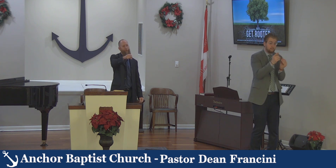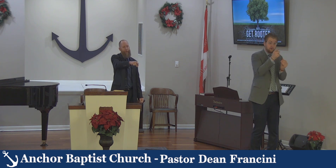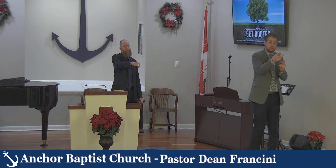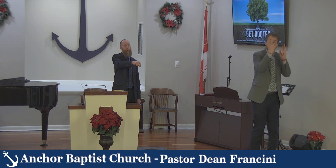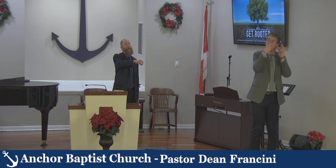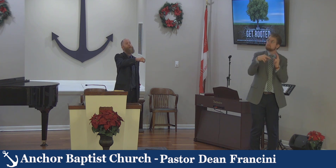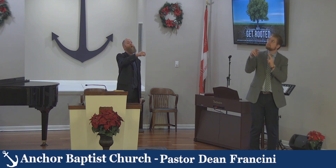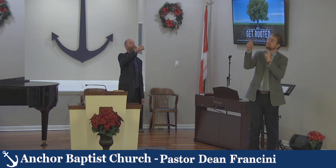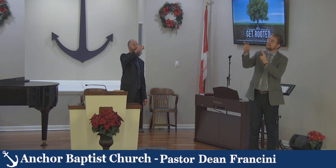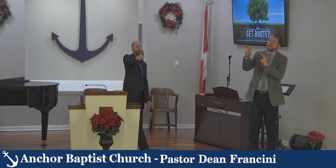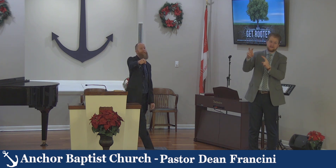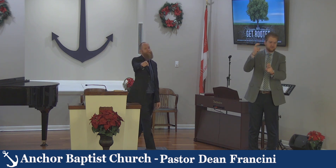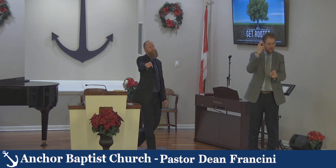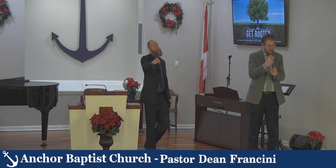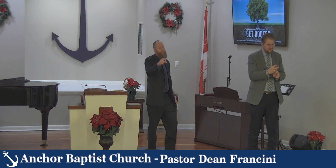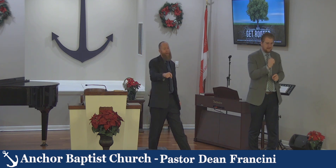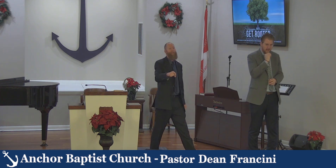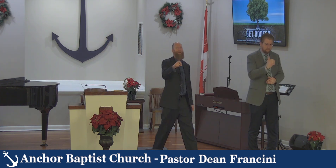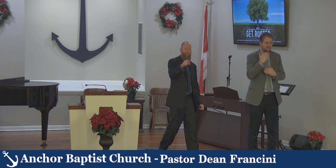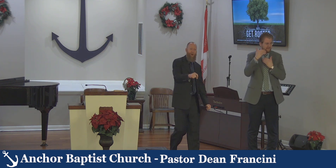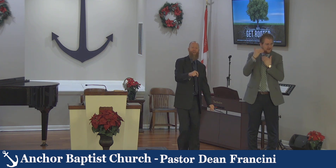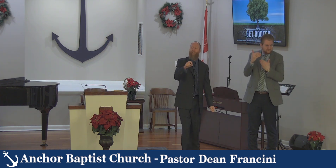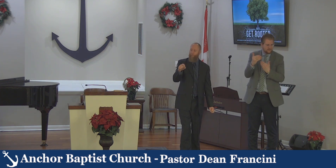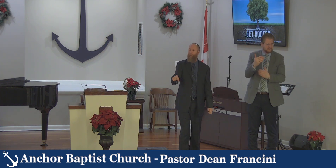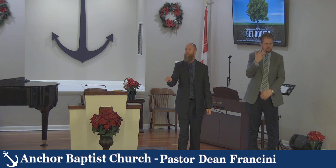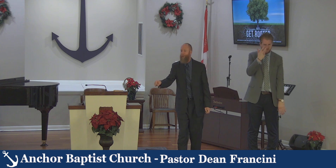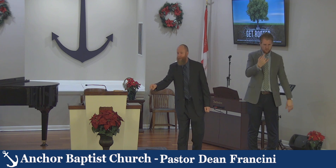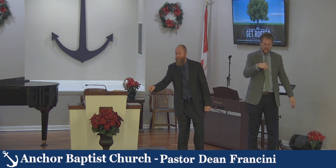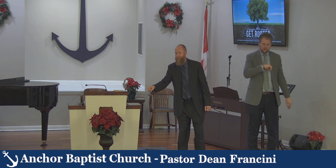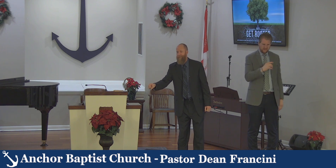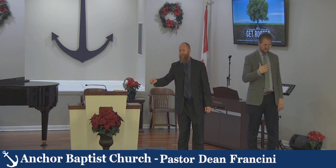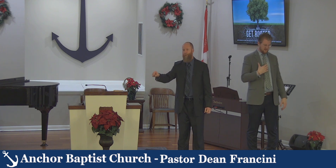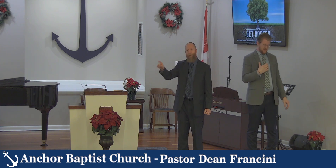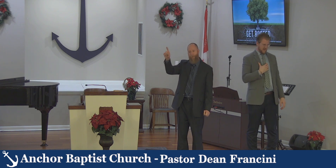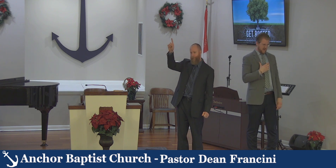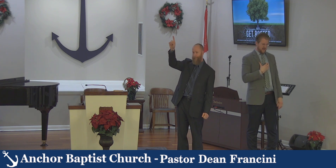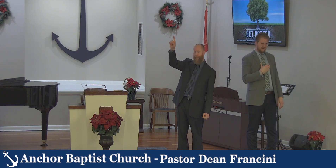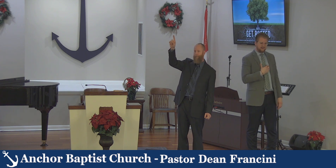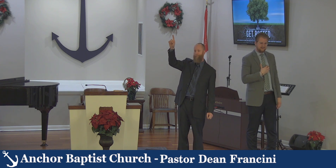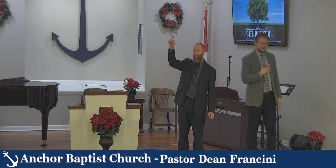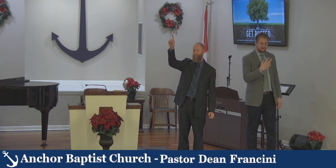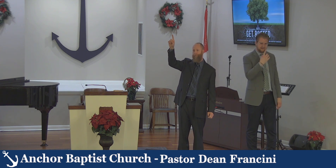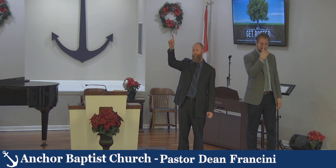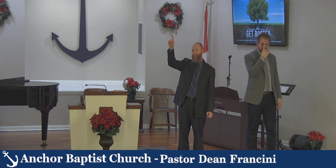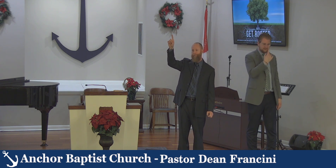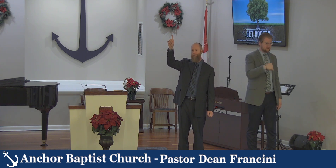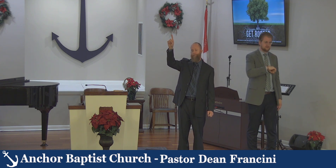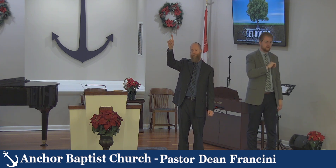to be unthankful. You know why we get to the complaining and whining and boo-hooing? We ain't looking at Him.